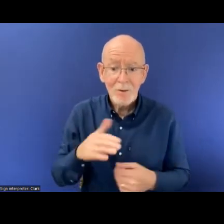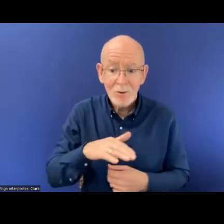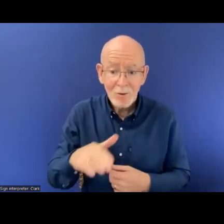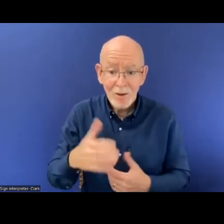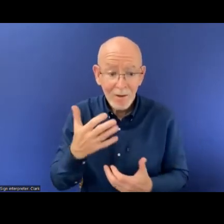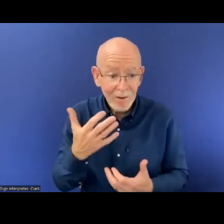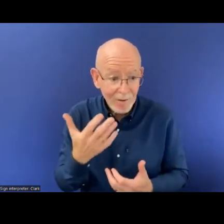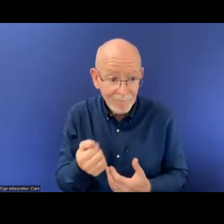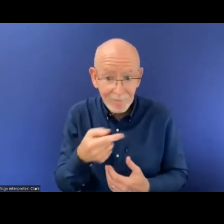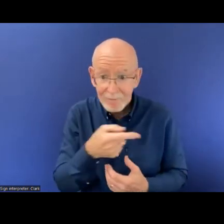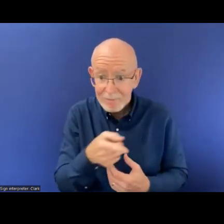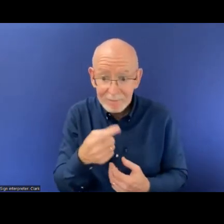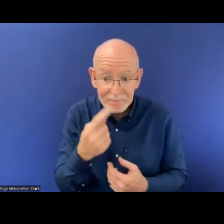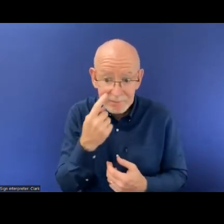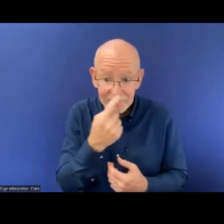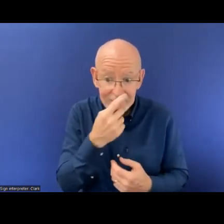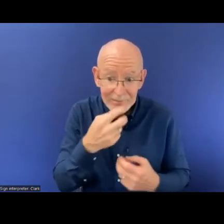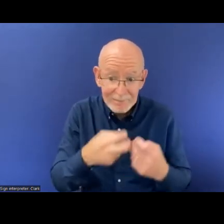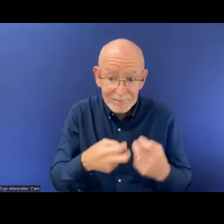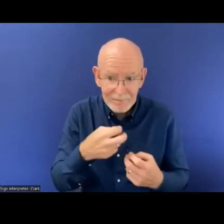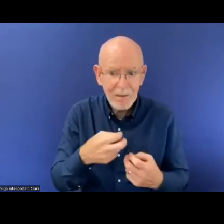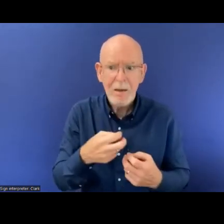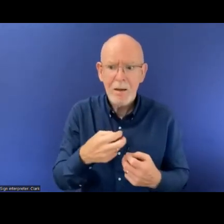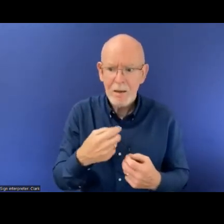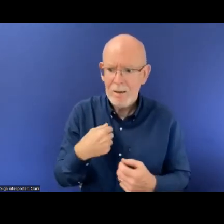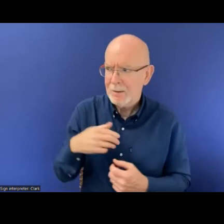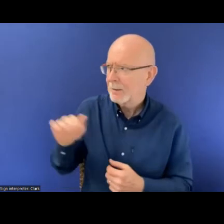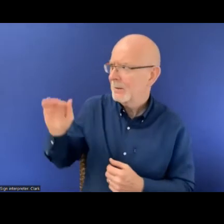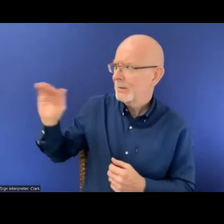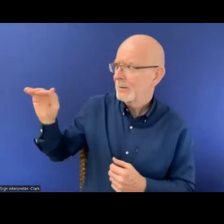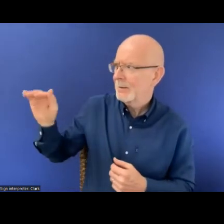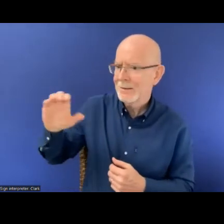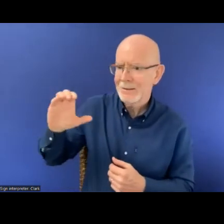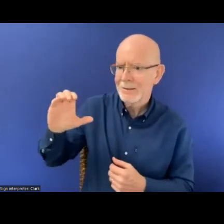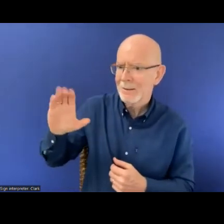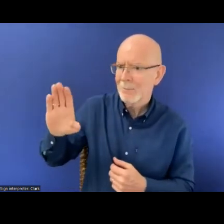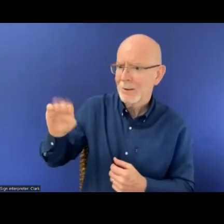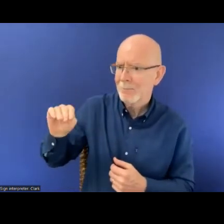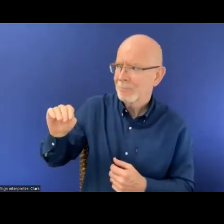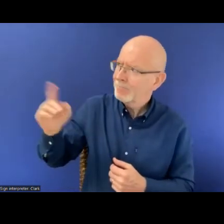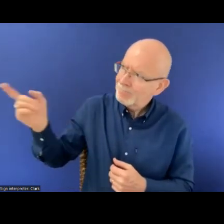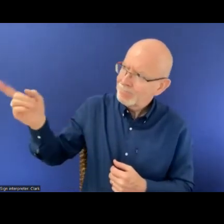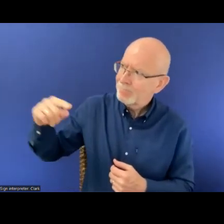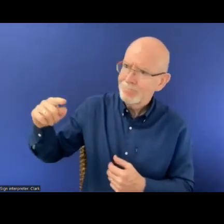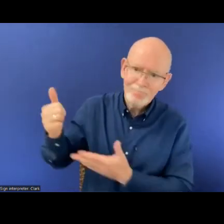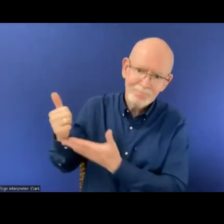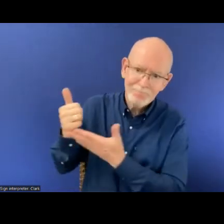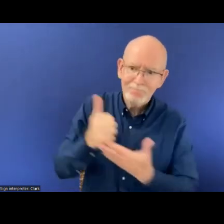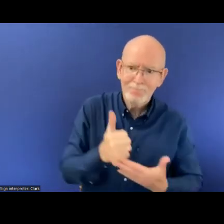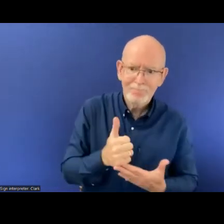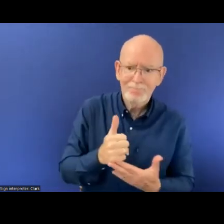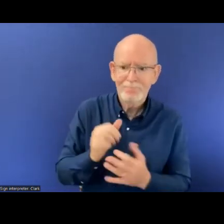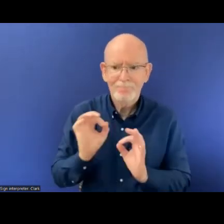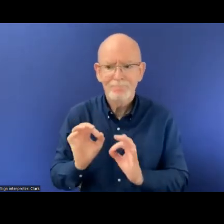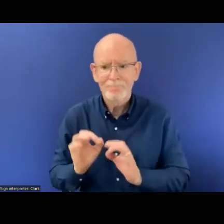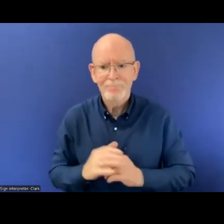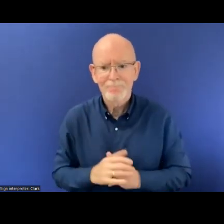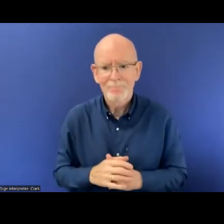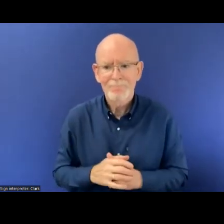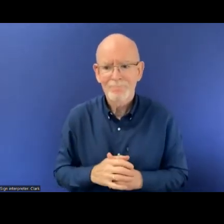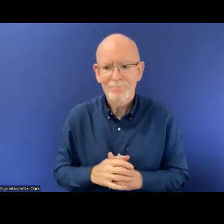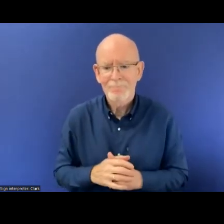kana taita futi vamwe vana vane machallenges tinovimba kuti tinoramba tichivakonsulta vachiitira